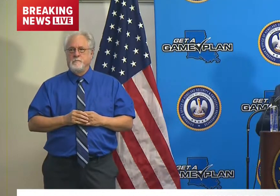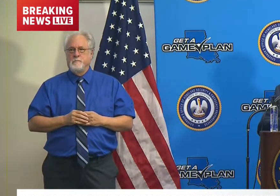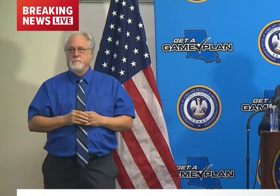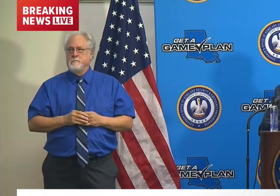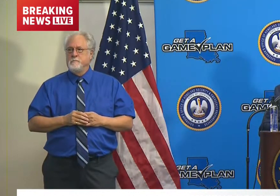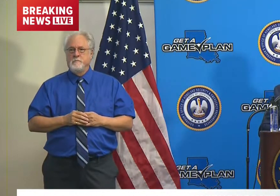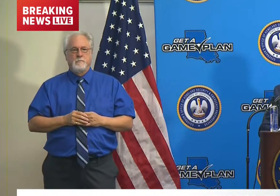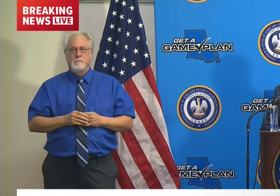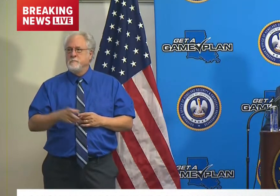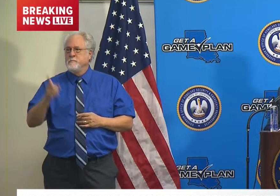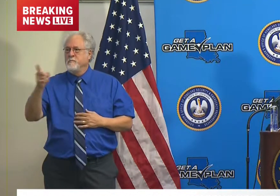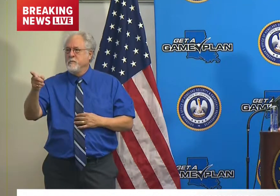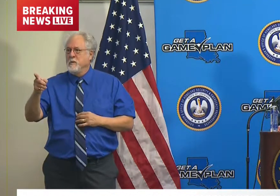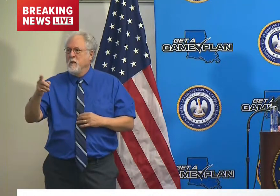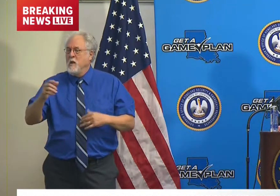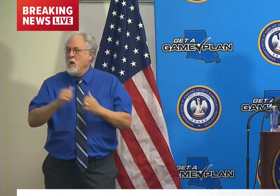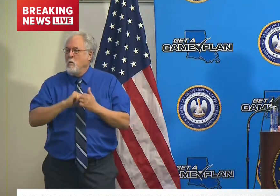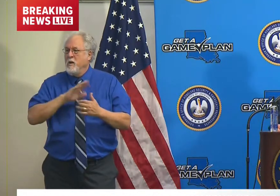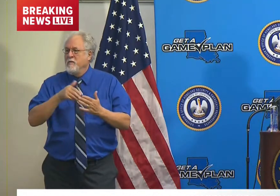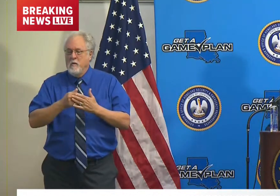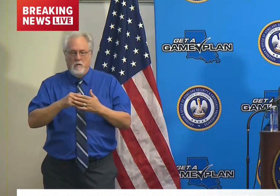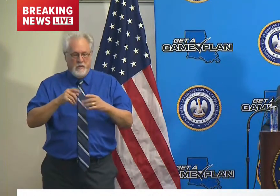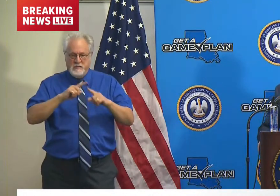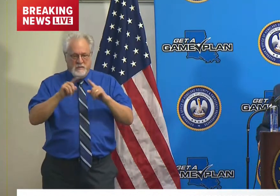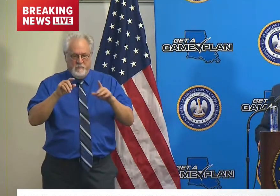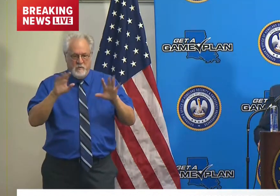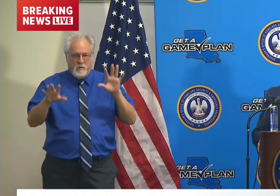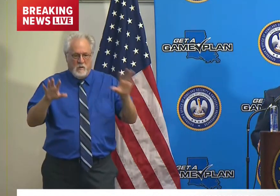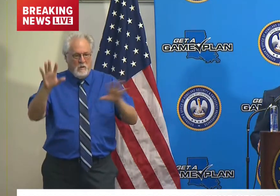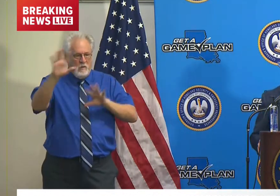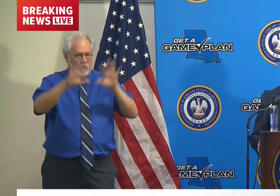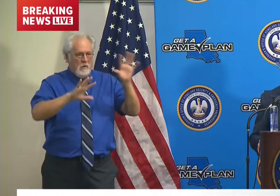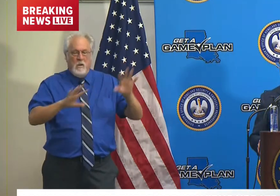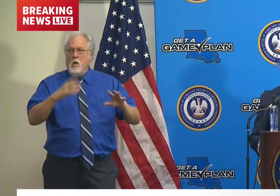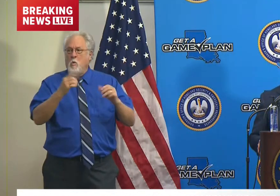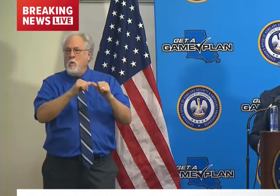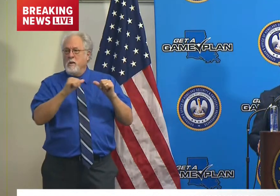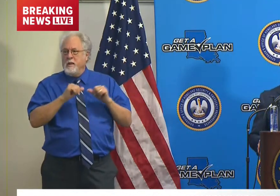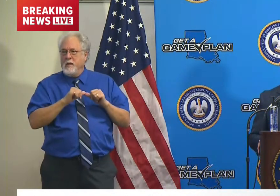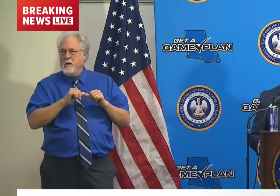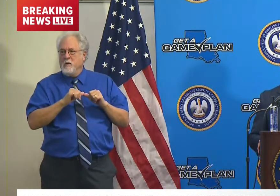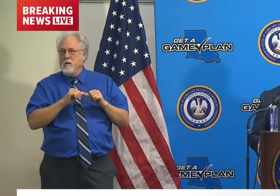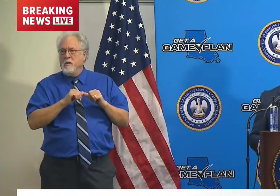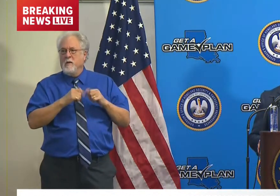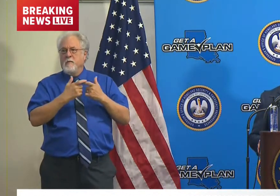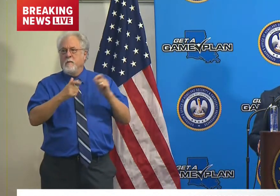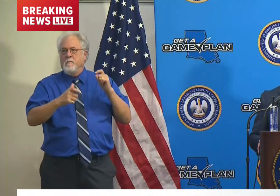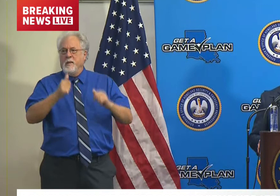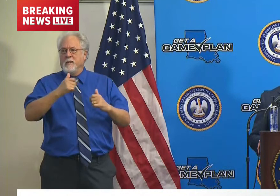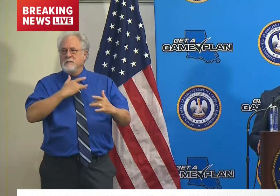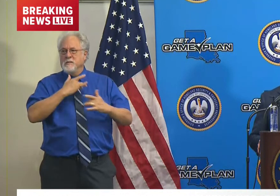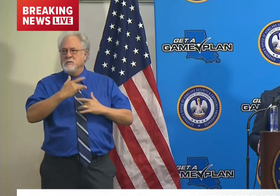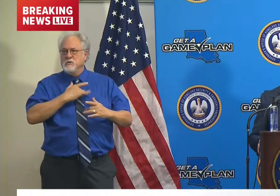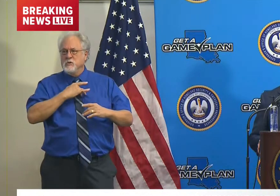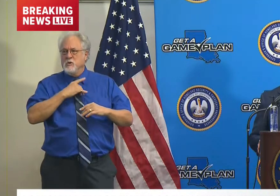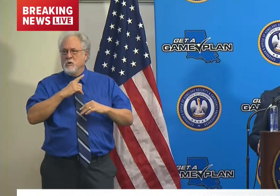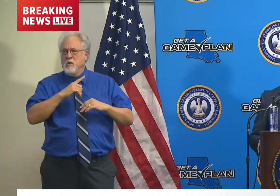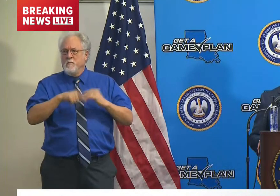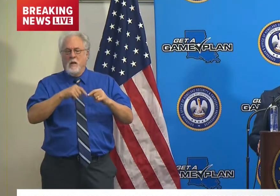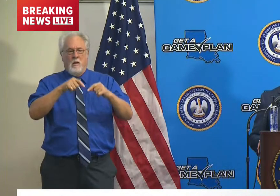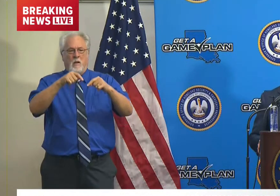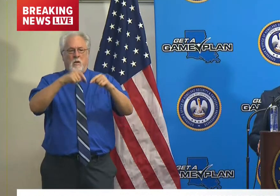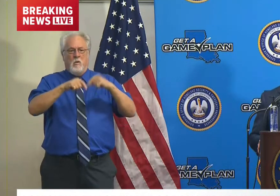Yes, sir. With all of these moving parts, is there one area that most concerns you as far as concerns about going